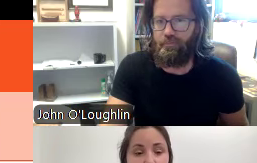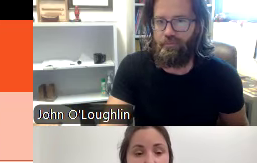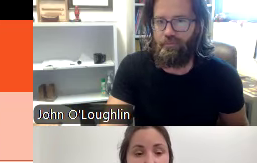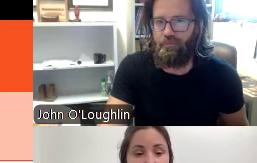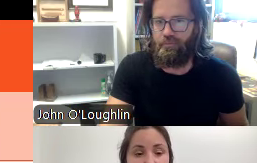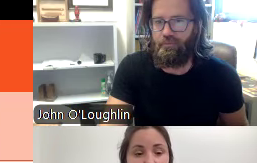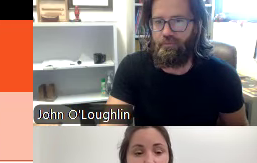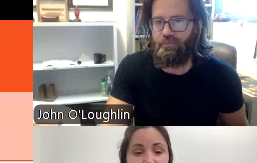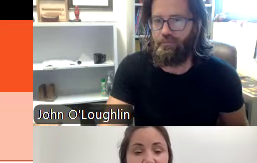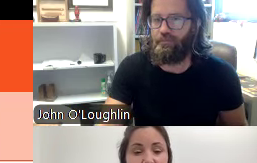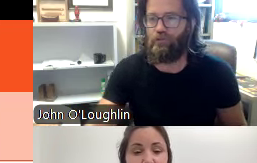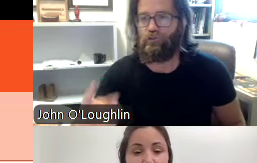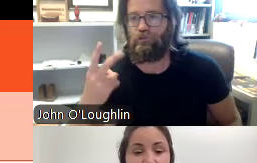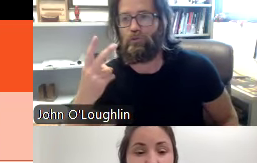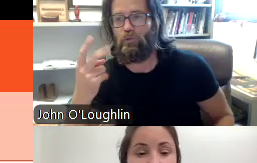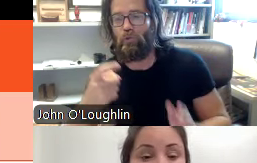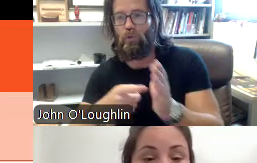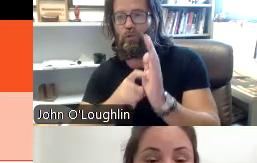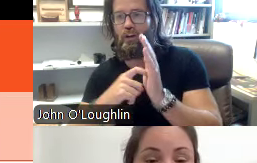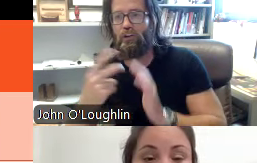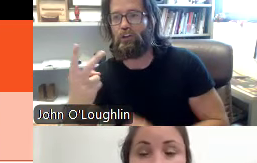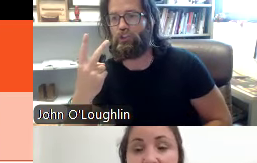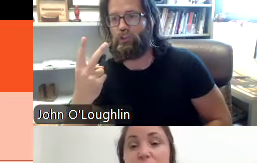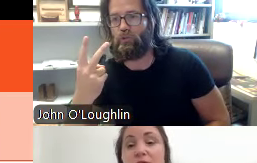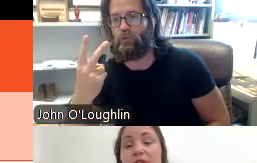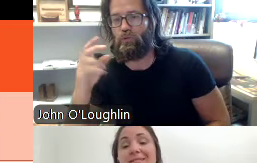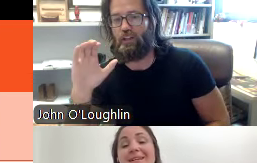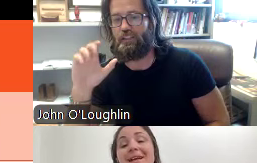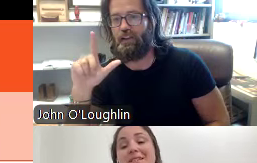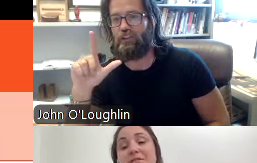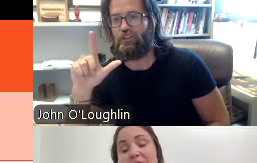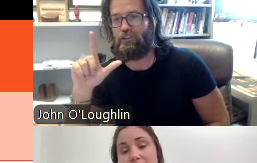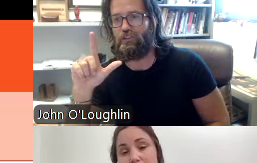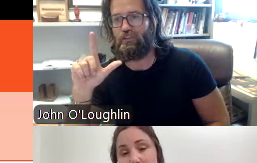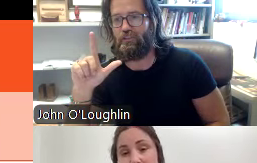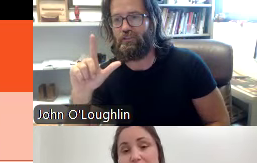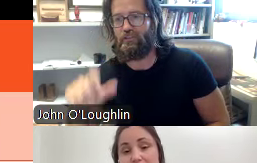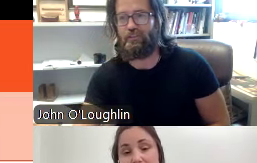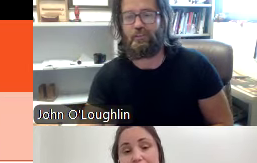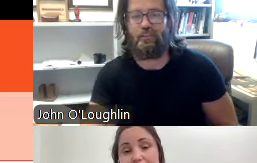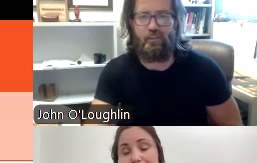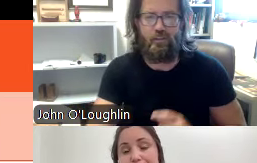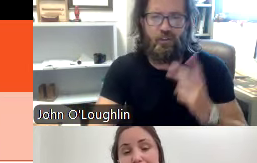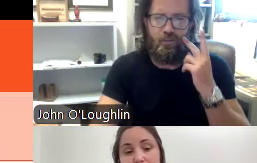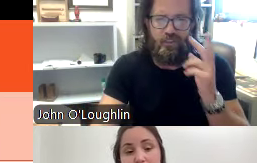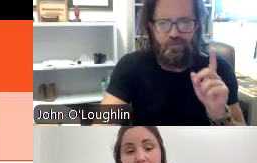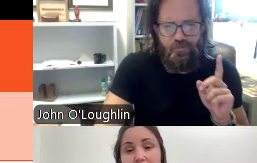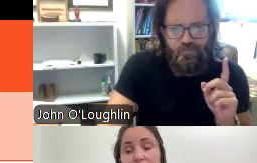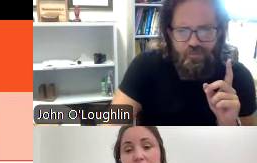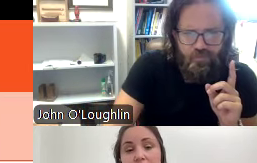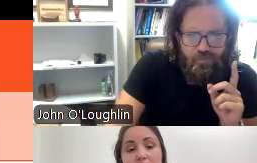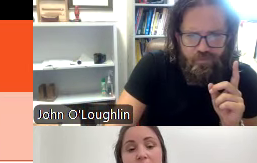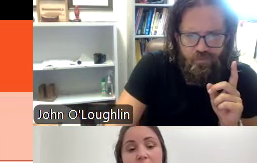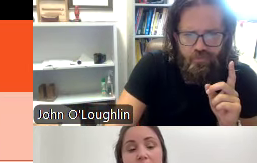because with these scripts, they're going to be 2 different classifier prompts.